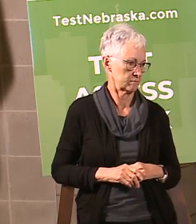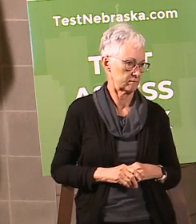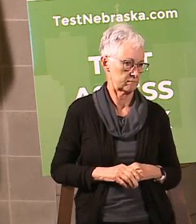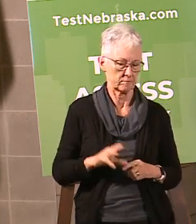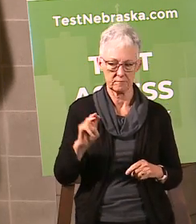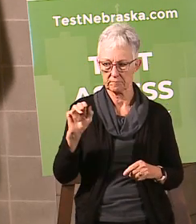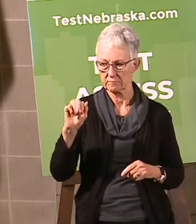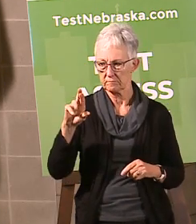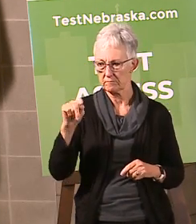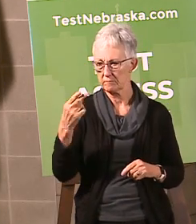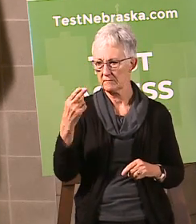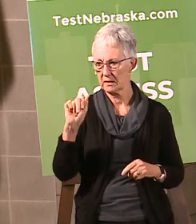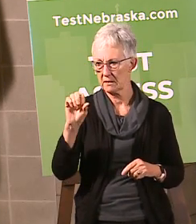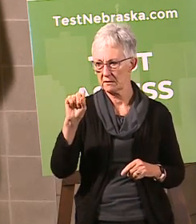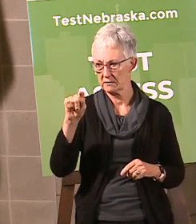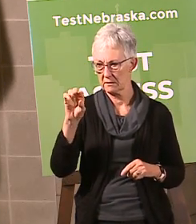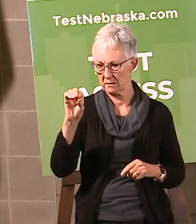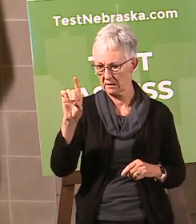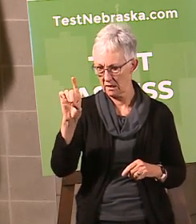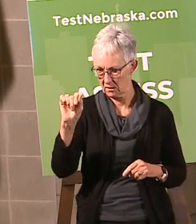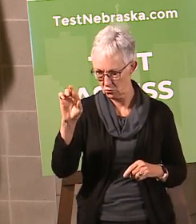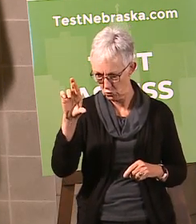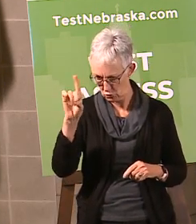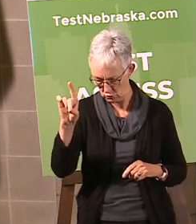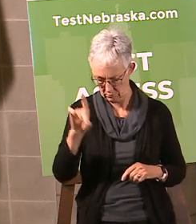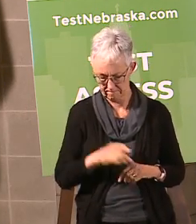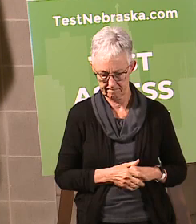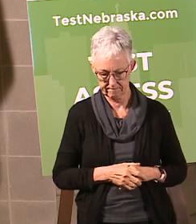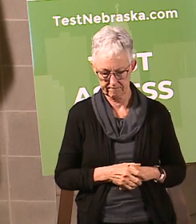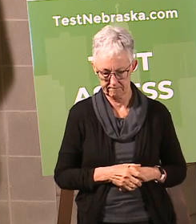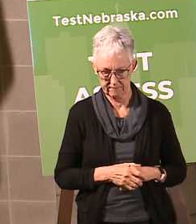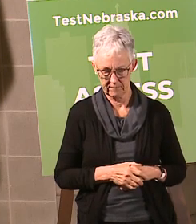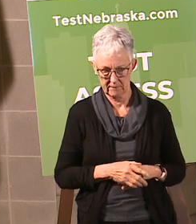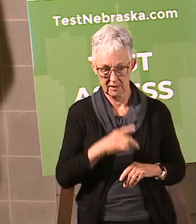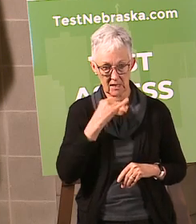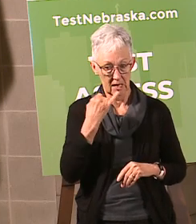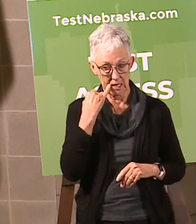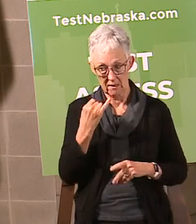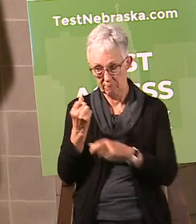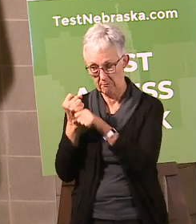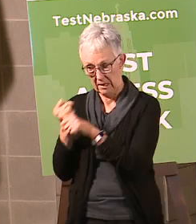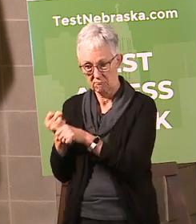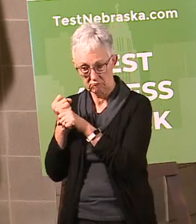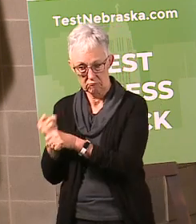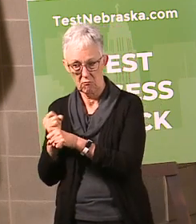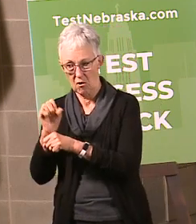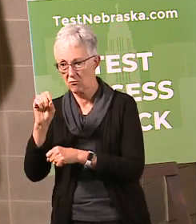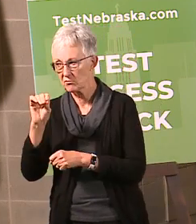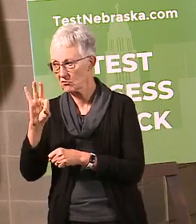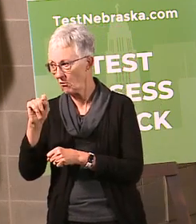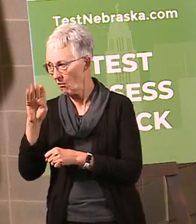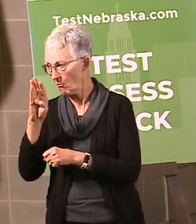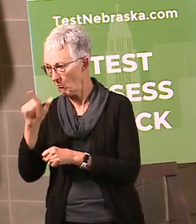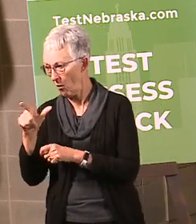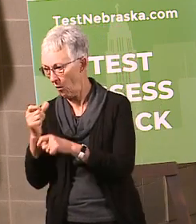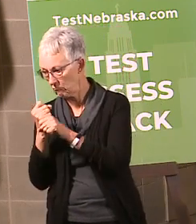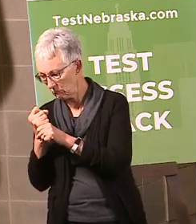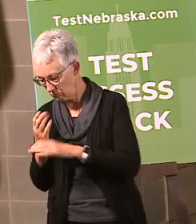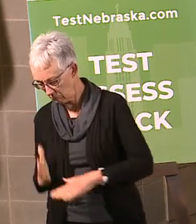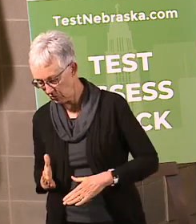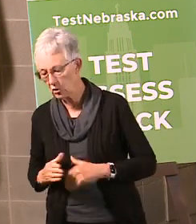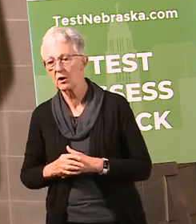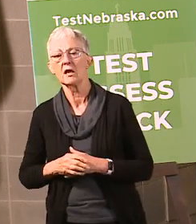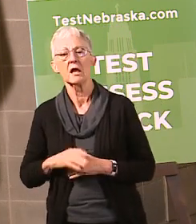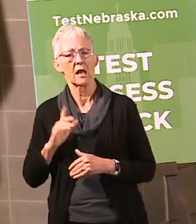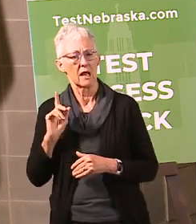Martha Stoddard, Omaha World Herald. If a baseball softball player or their household member becomes infected, does that team and the last team it played, or in the